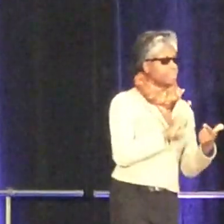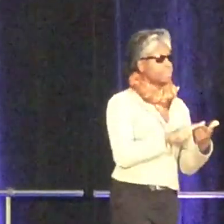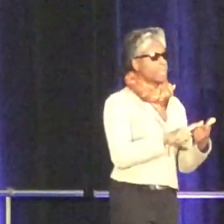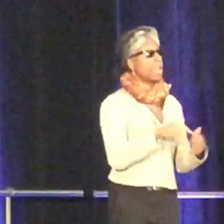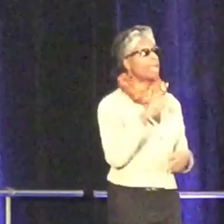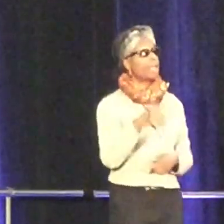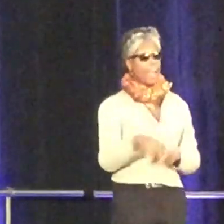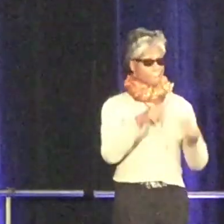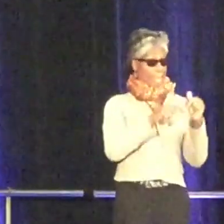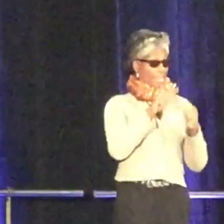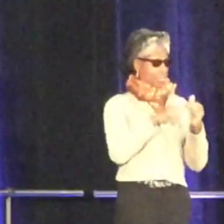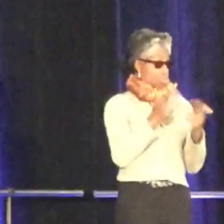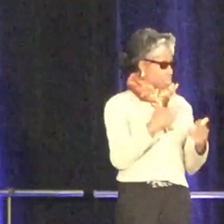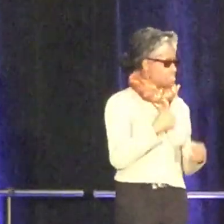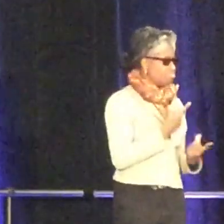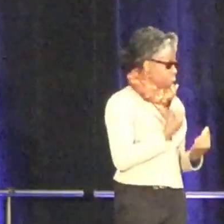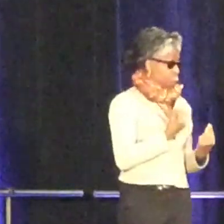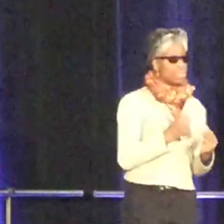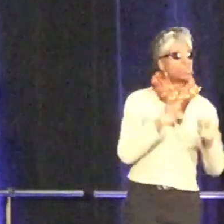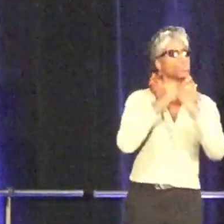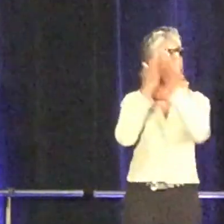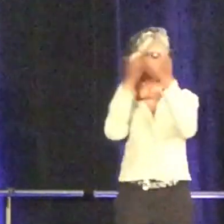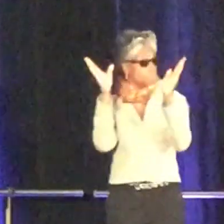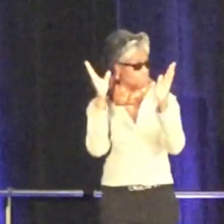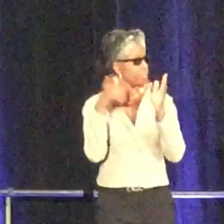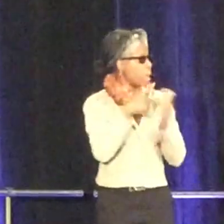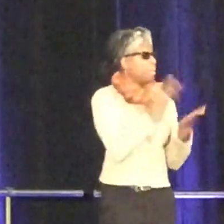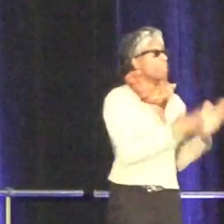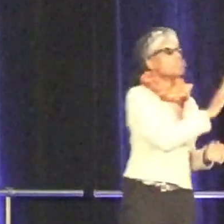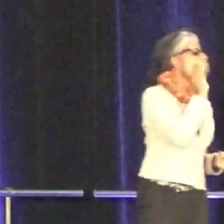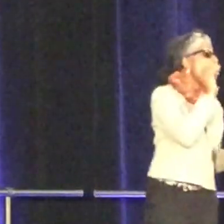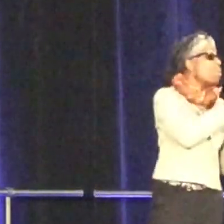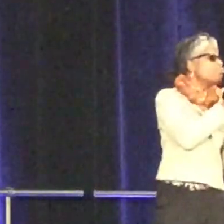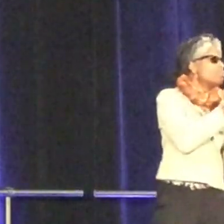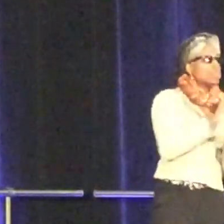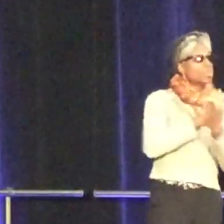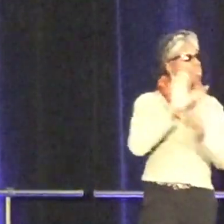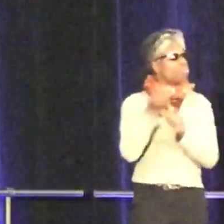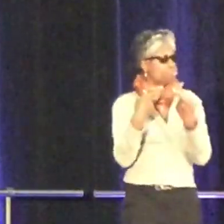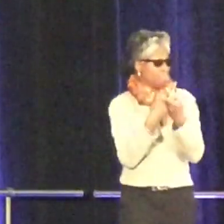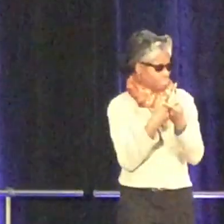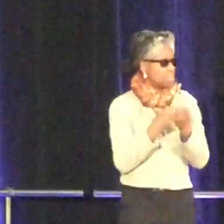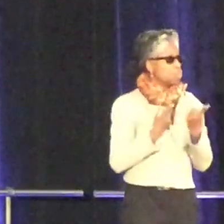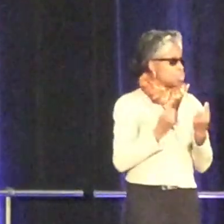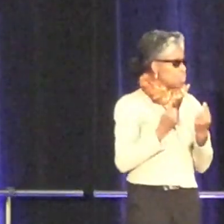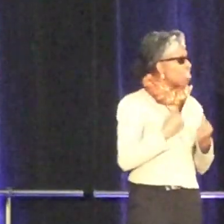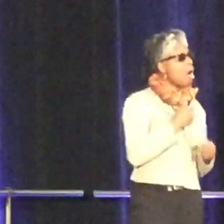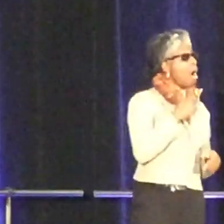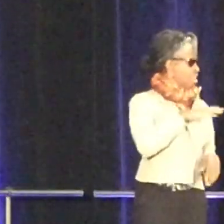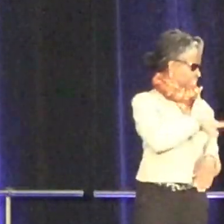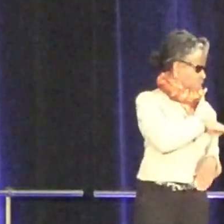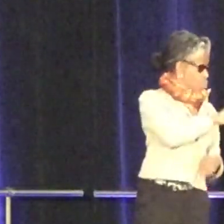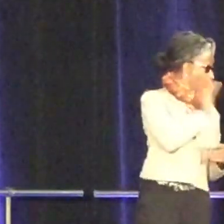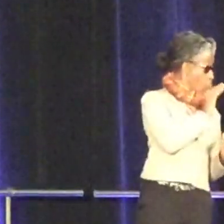success. Right? We got to leverage what they're bringing to school, use it to then bridge them to academic success. So it's called validate